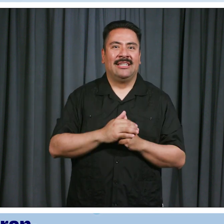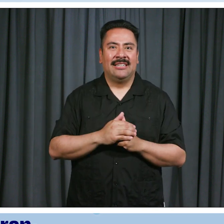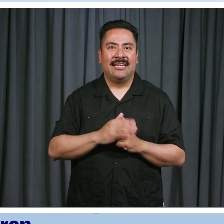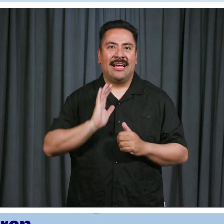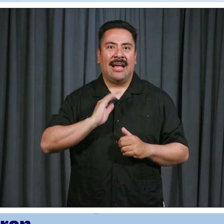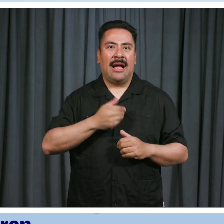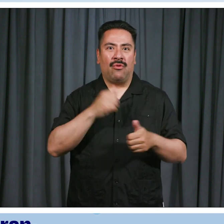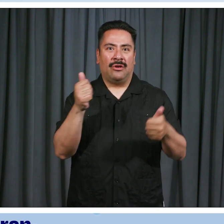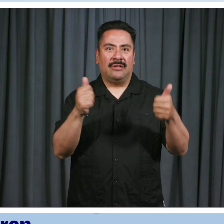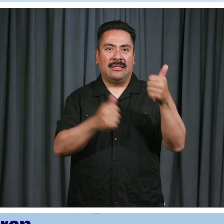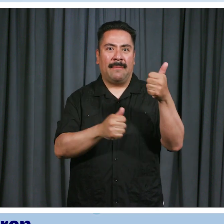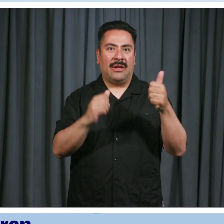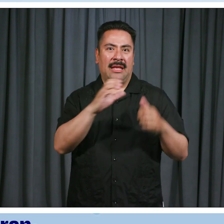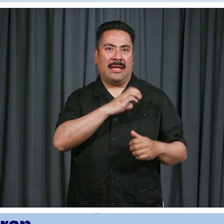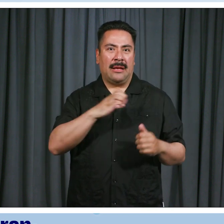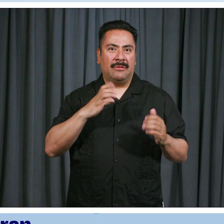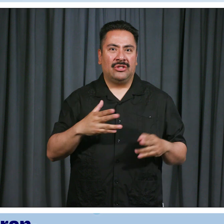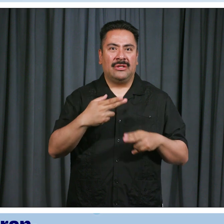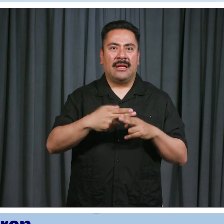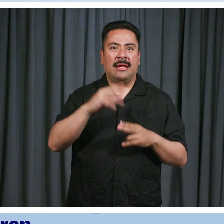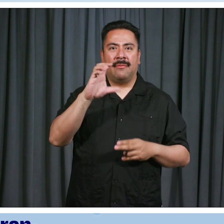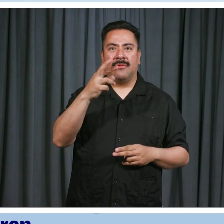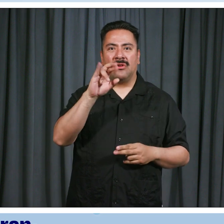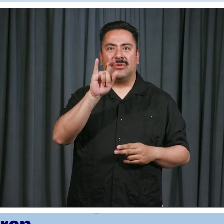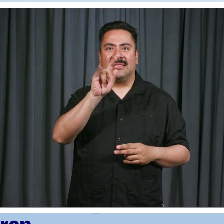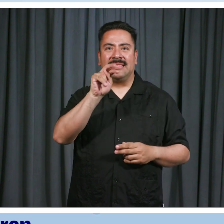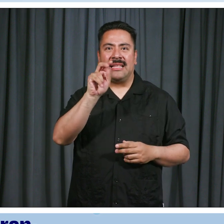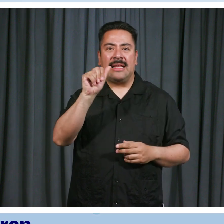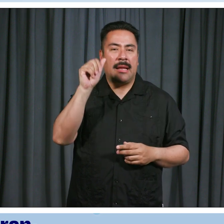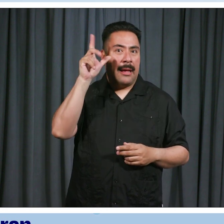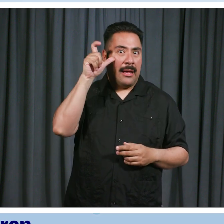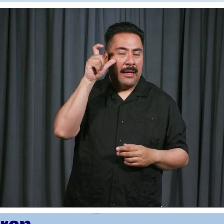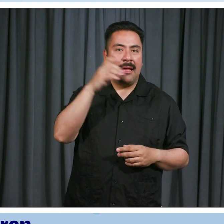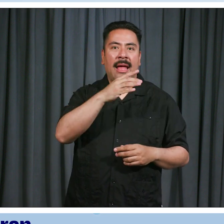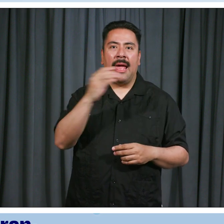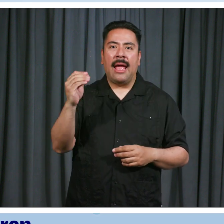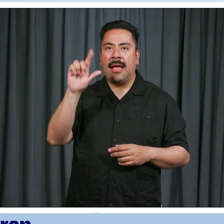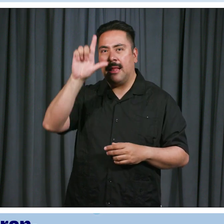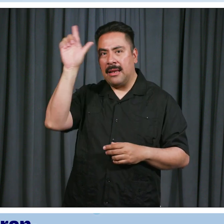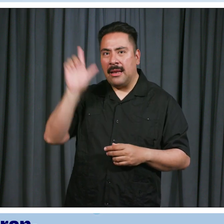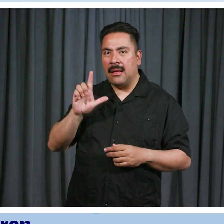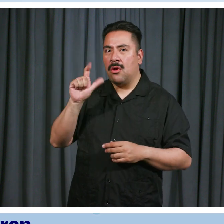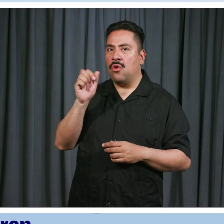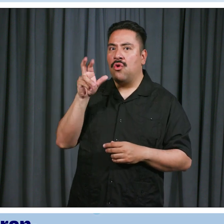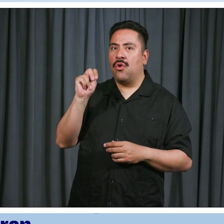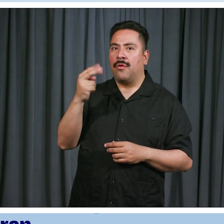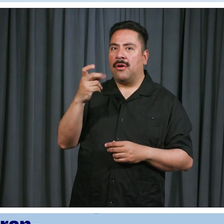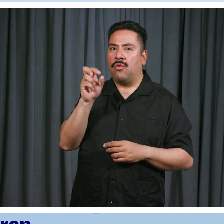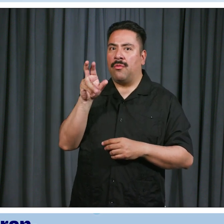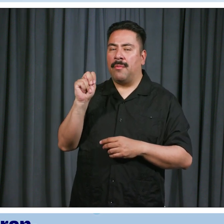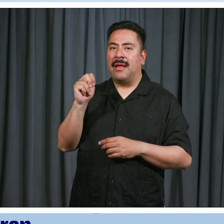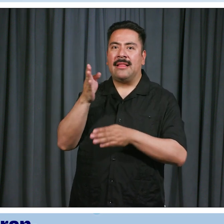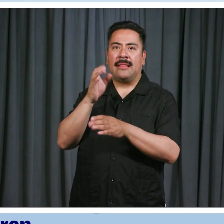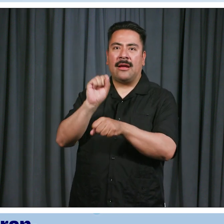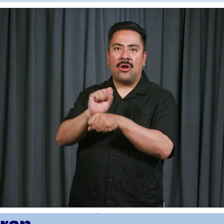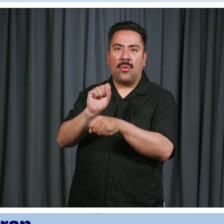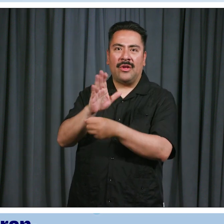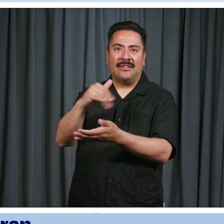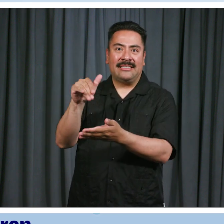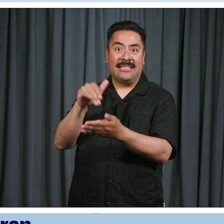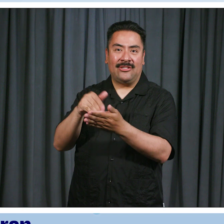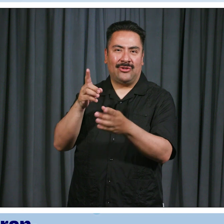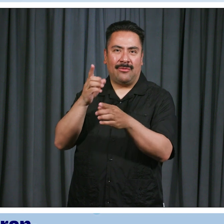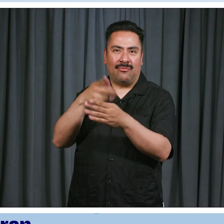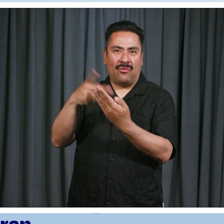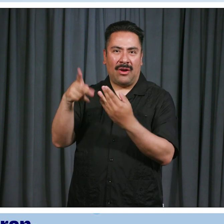Our Deputy Commissioner Christina McLean, Lauren Huberman, our Career Center Program Director. Let's give them a